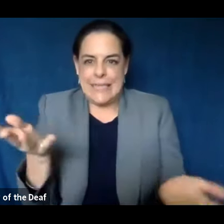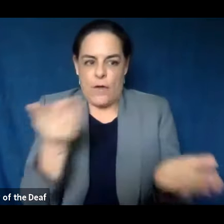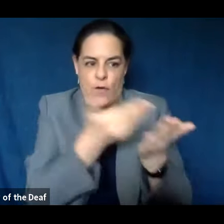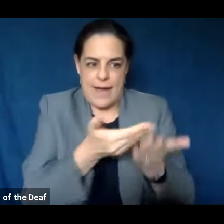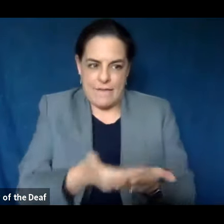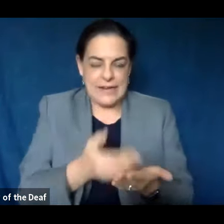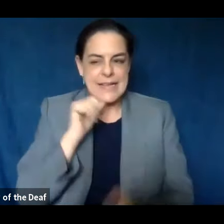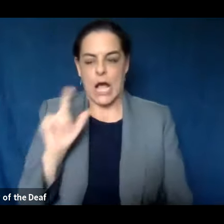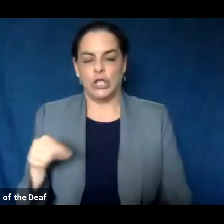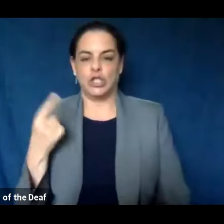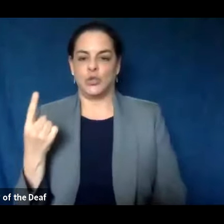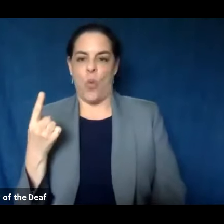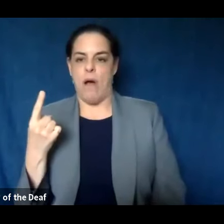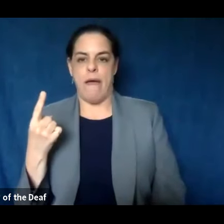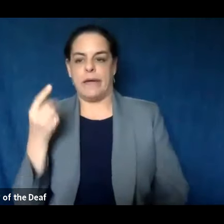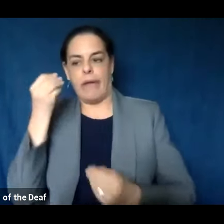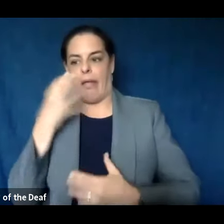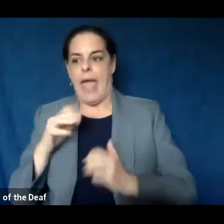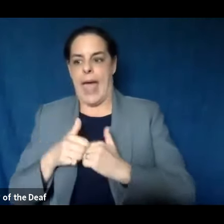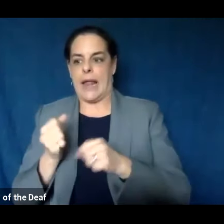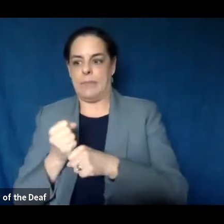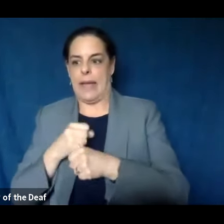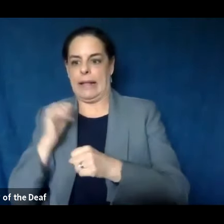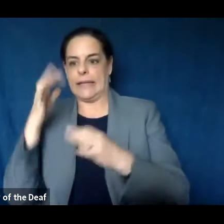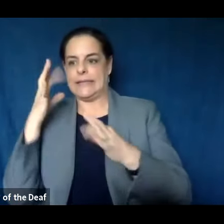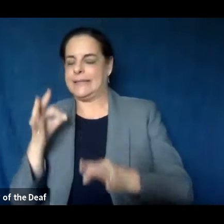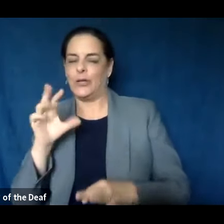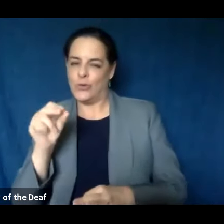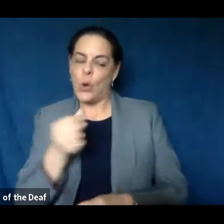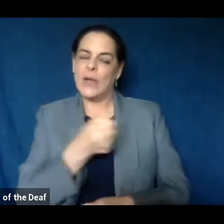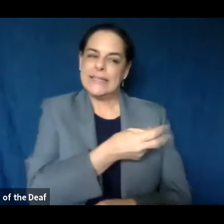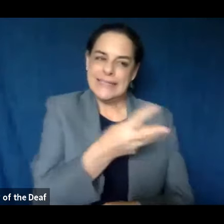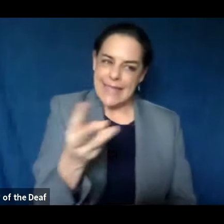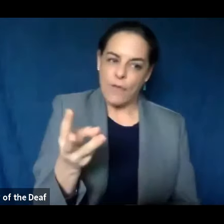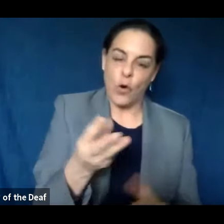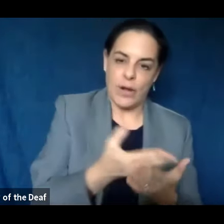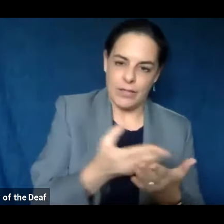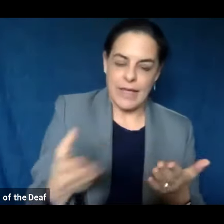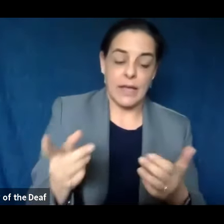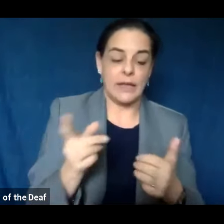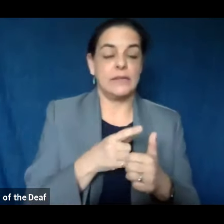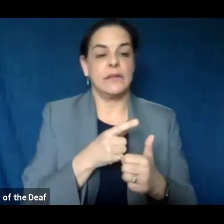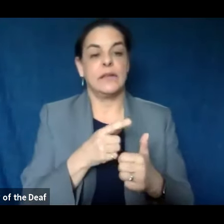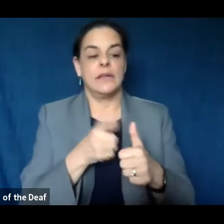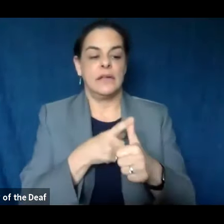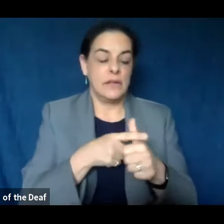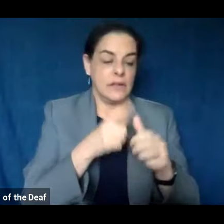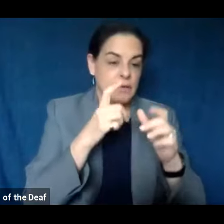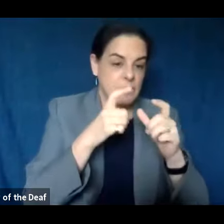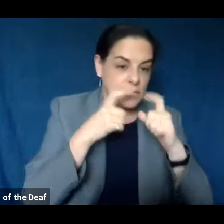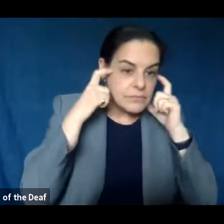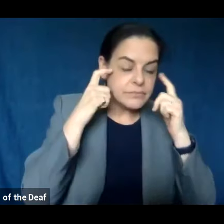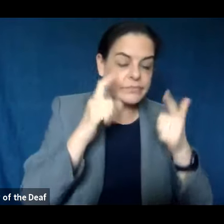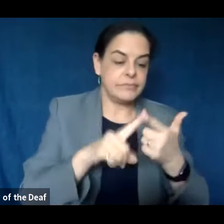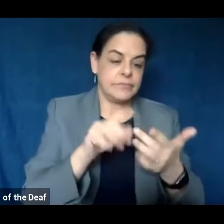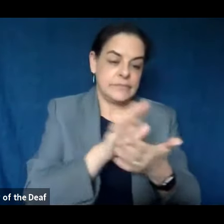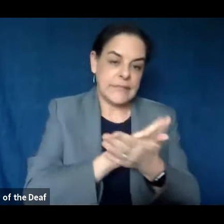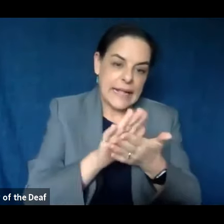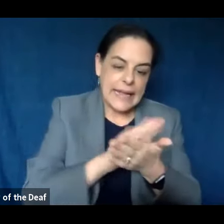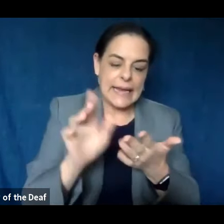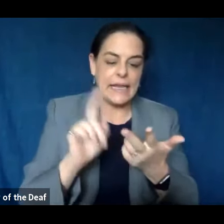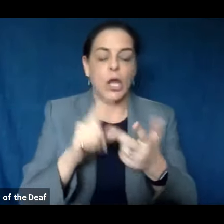us how to make decisions. And again, it gets back to cleaning and wearing face mask and proper